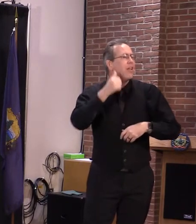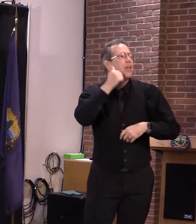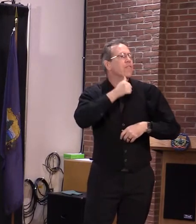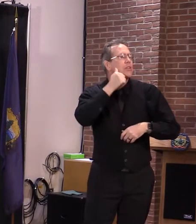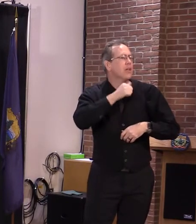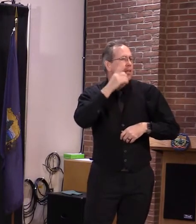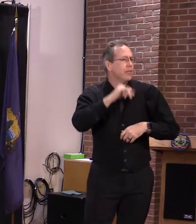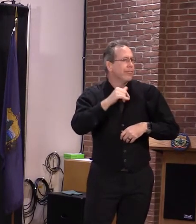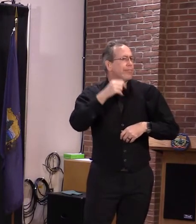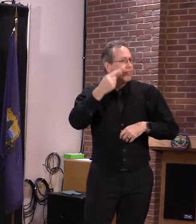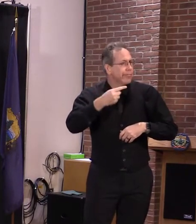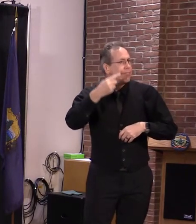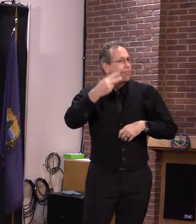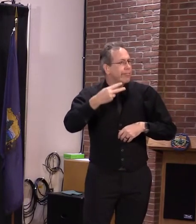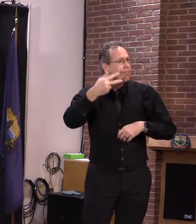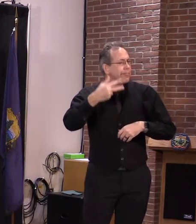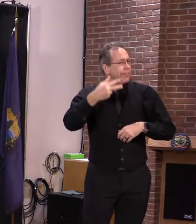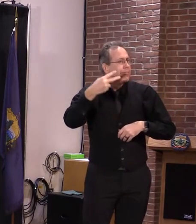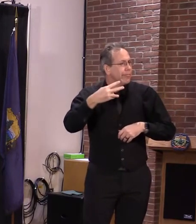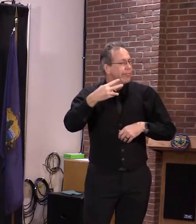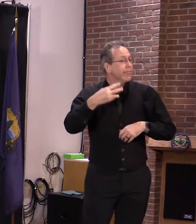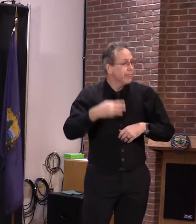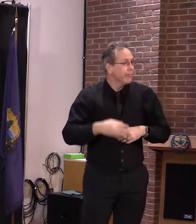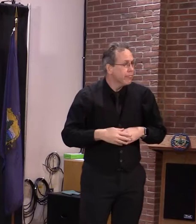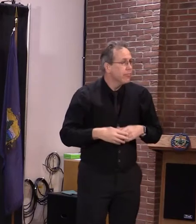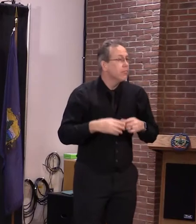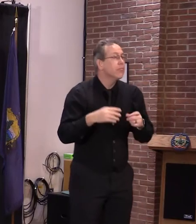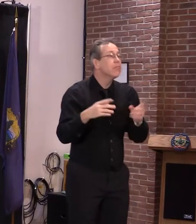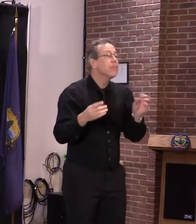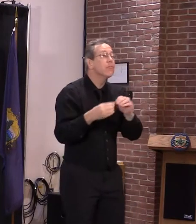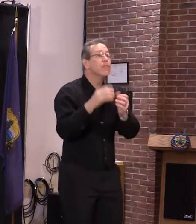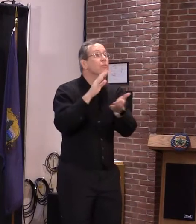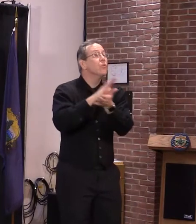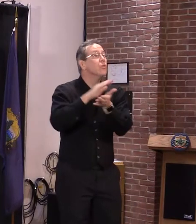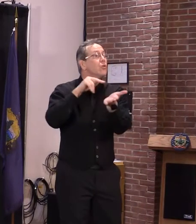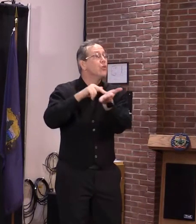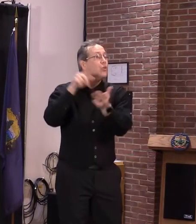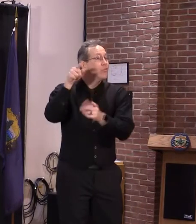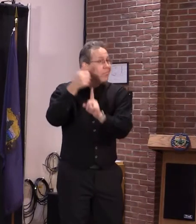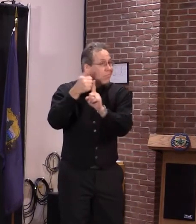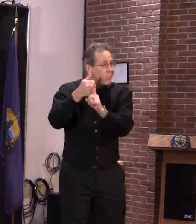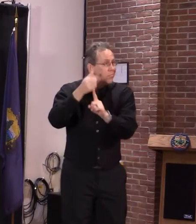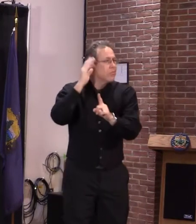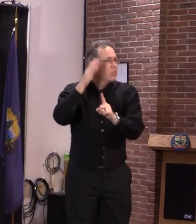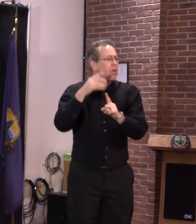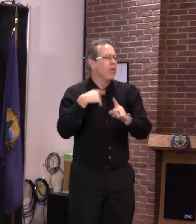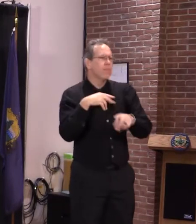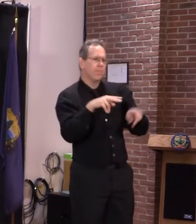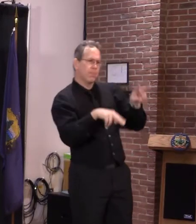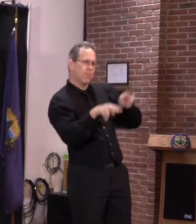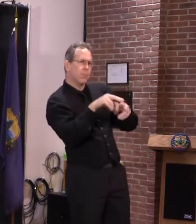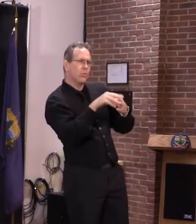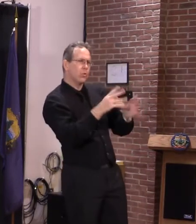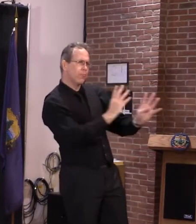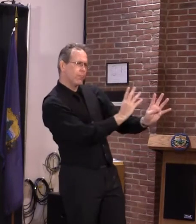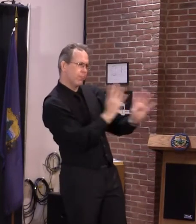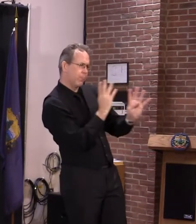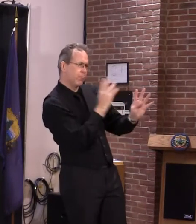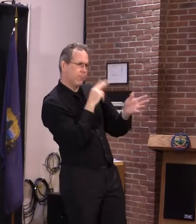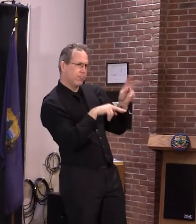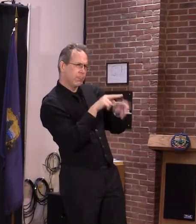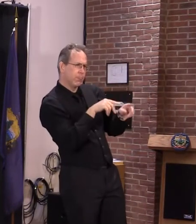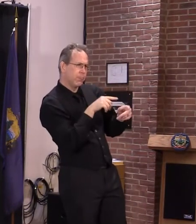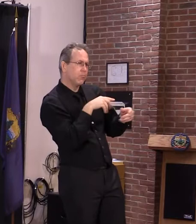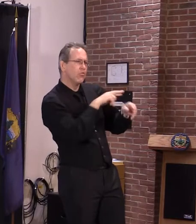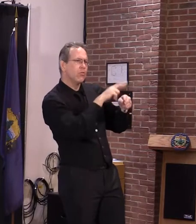Another component of test at home is school nurses will have tests to conduct screening of symptomatic individuals in schools. This